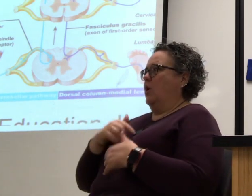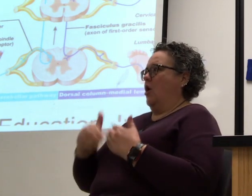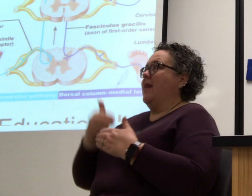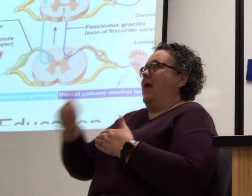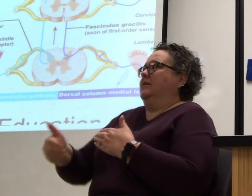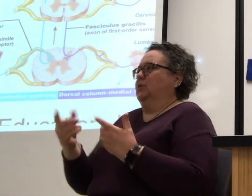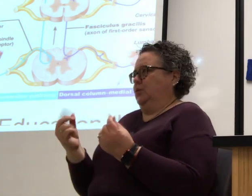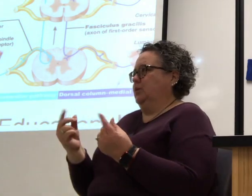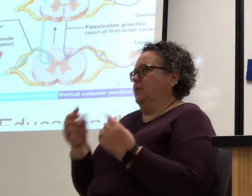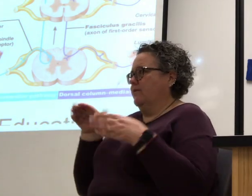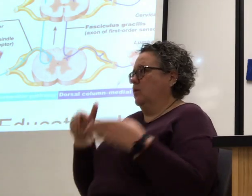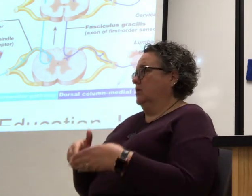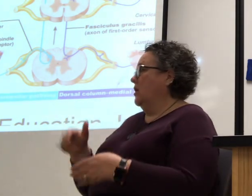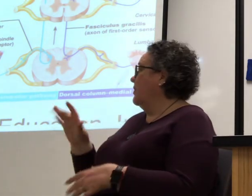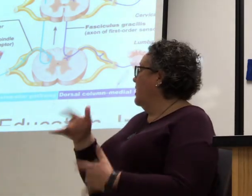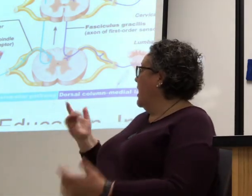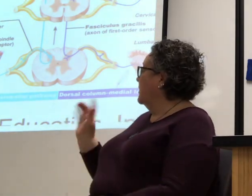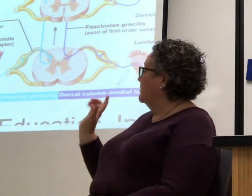next.